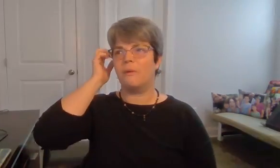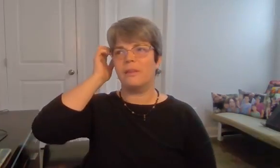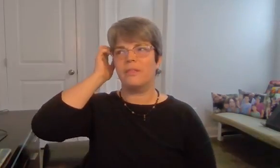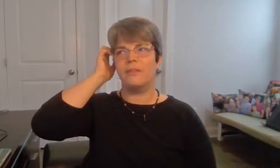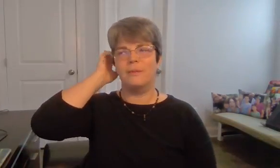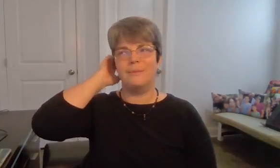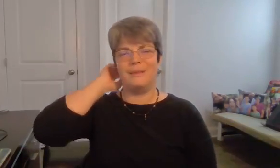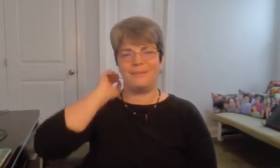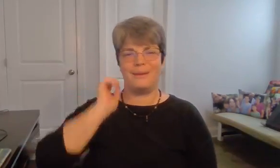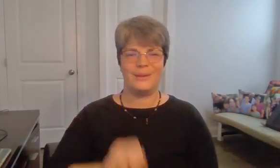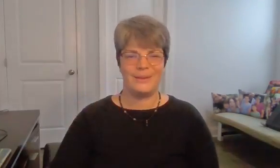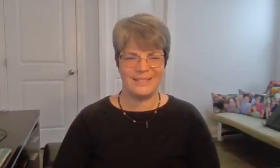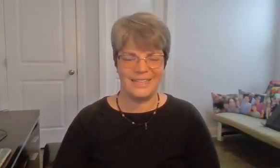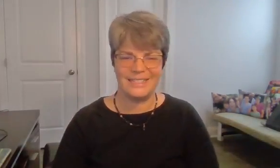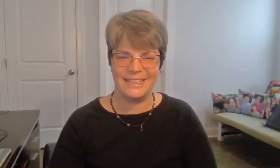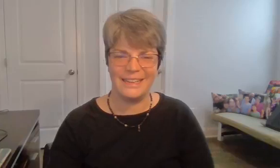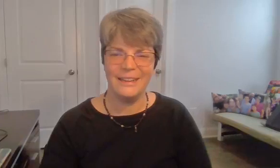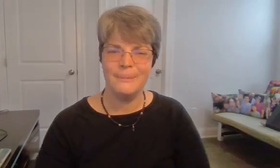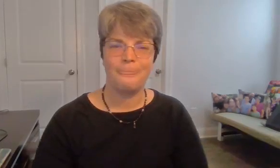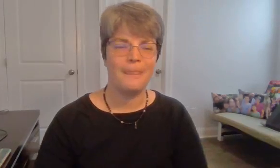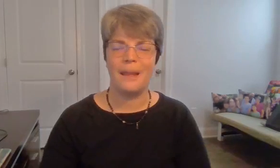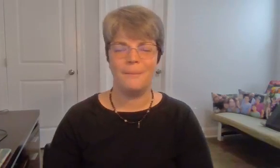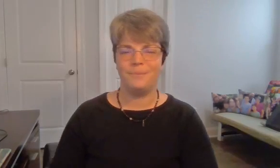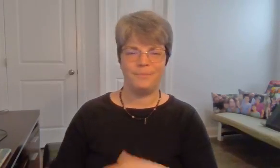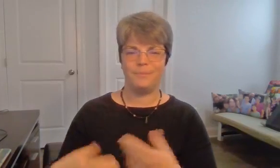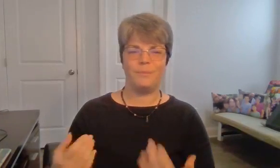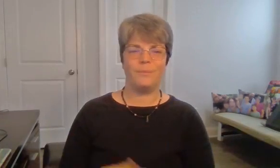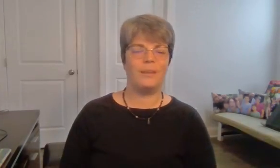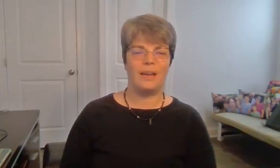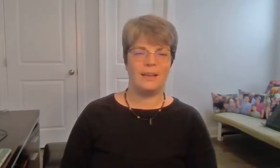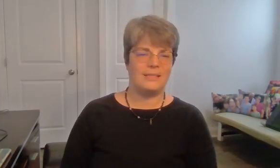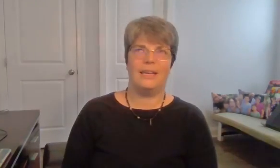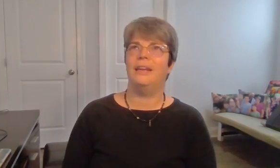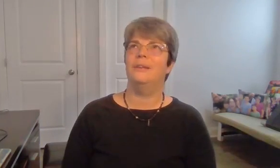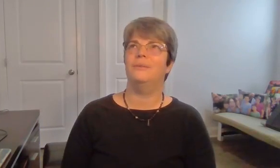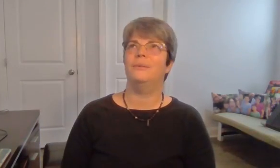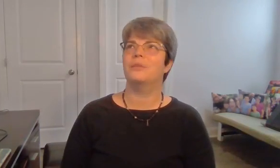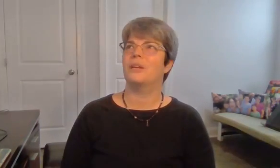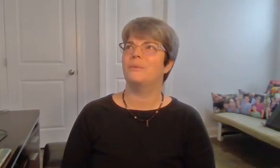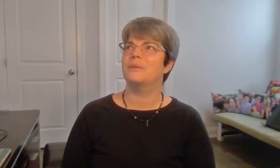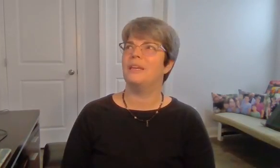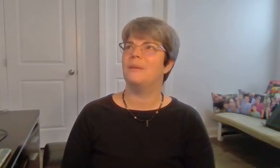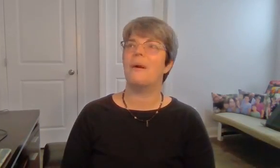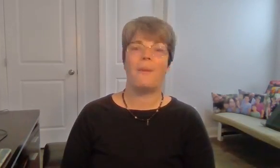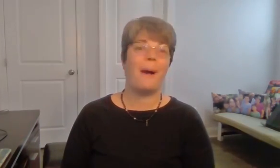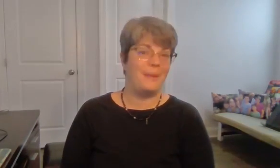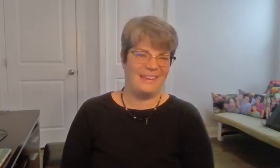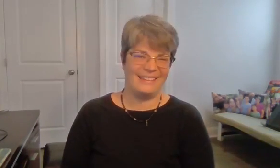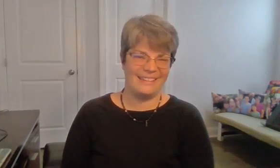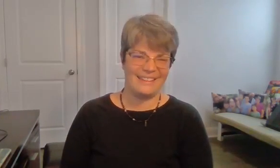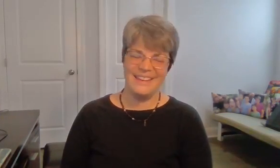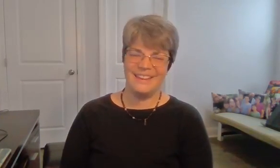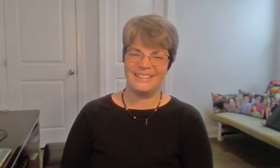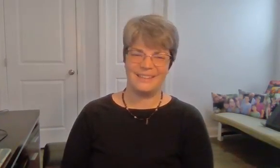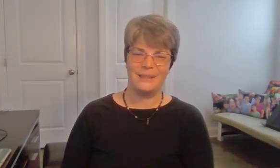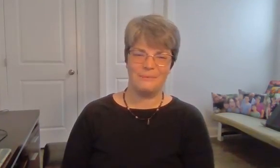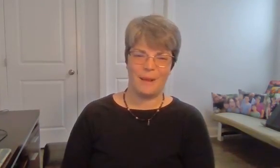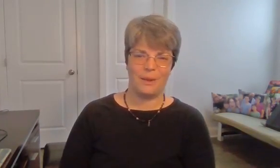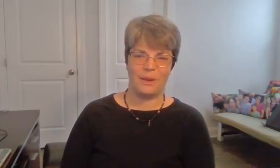with my daughters and I said, I'd say, we were singing about Poppy. It was like, we love Poppy. Okay.